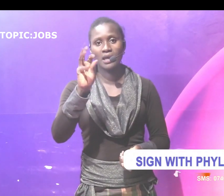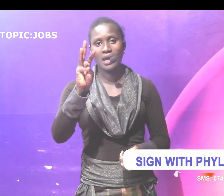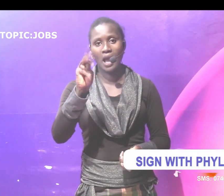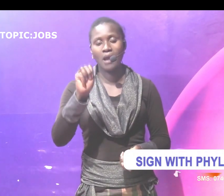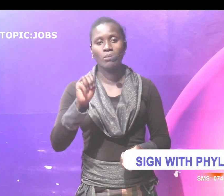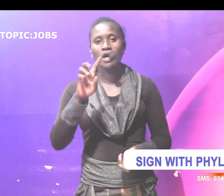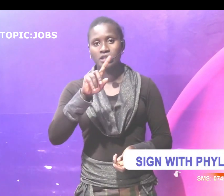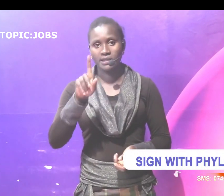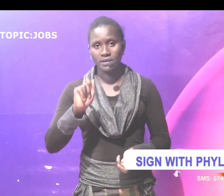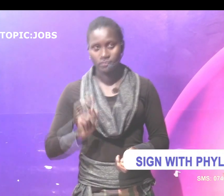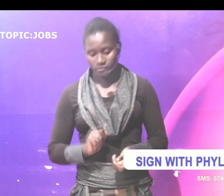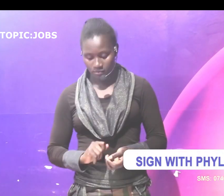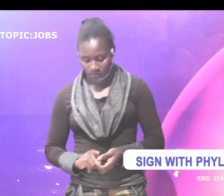T-E-A-M. Team, meaning